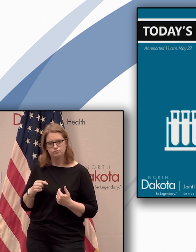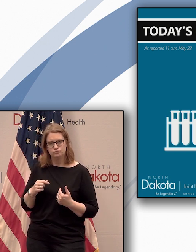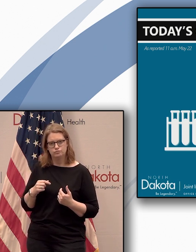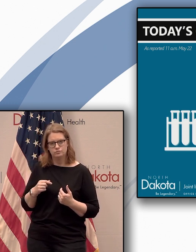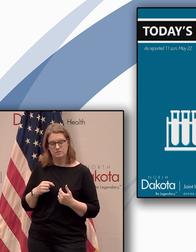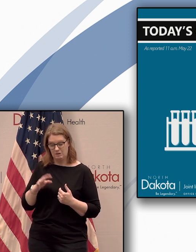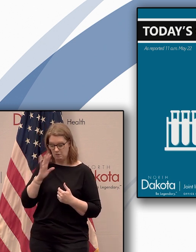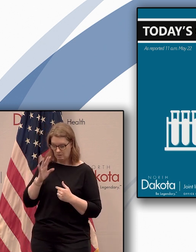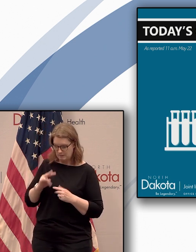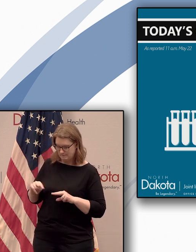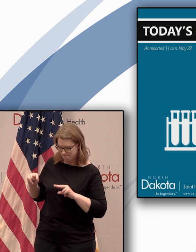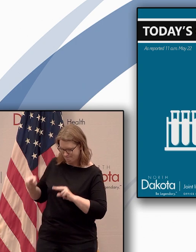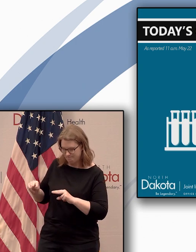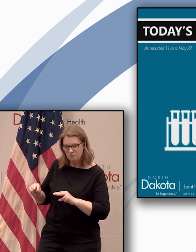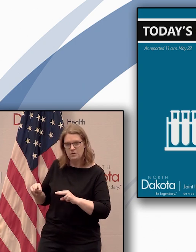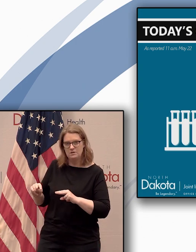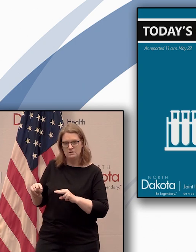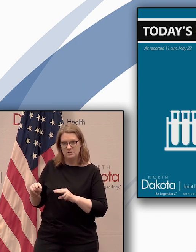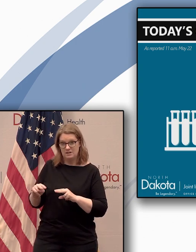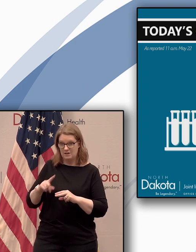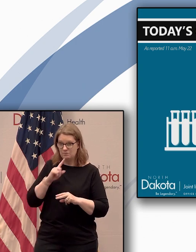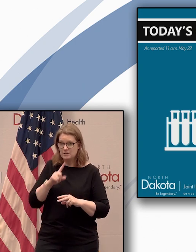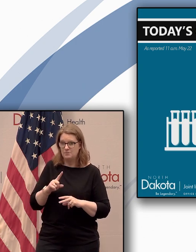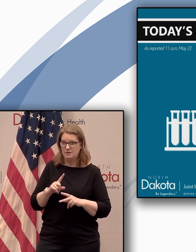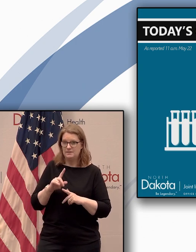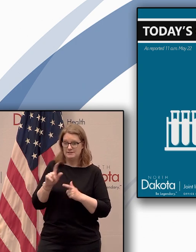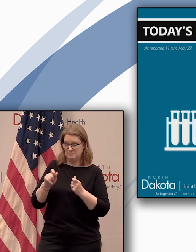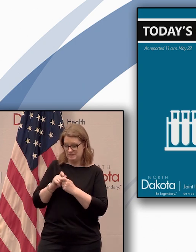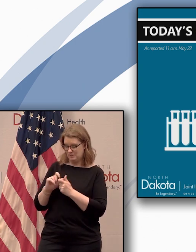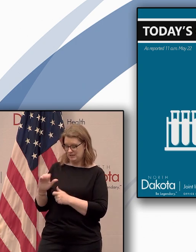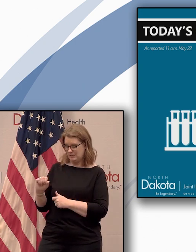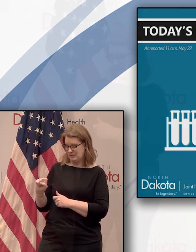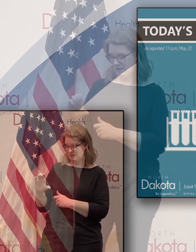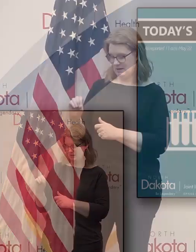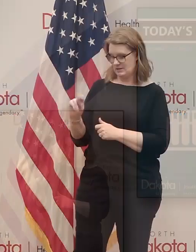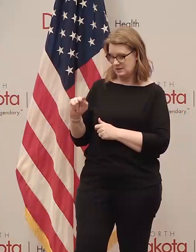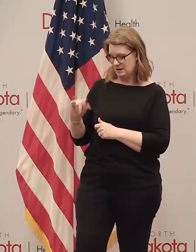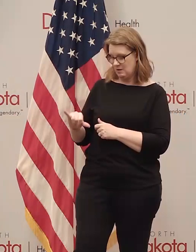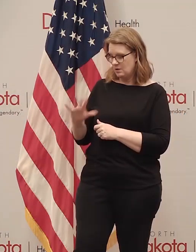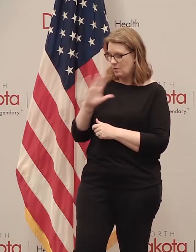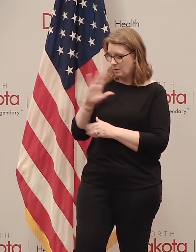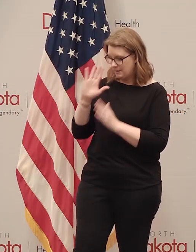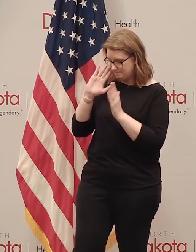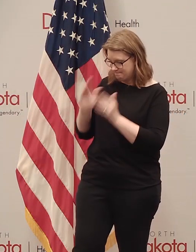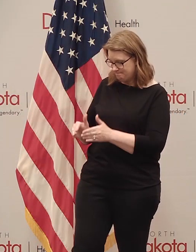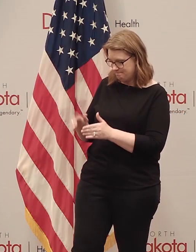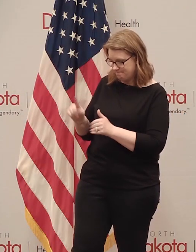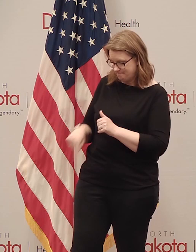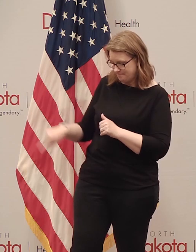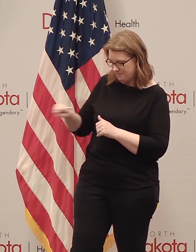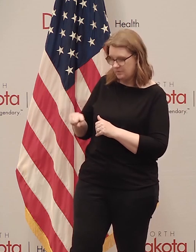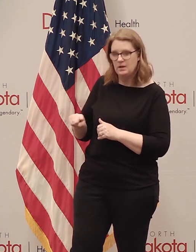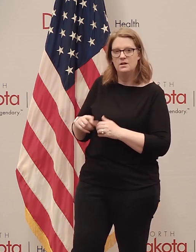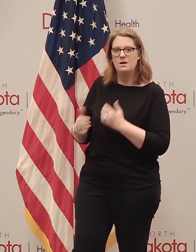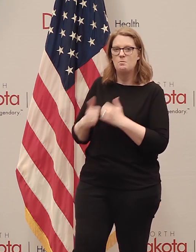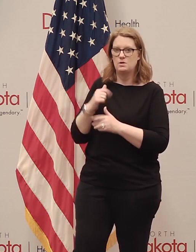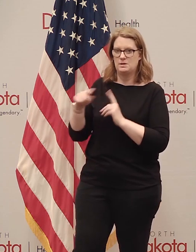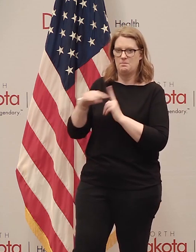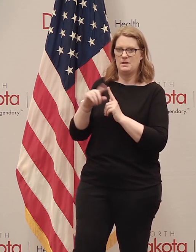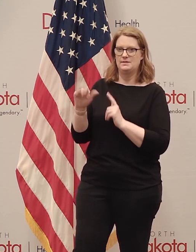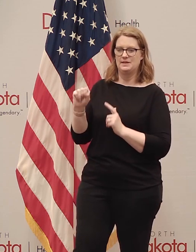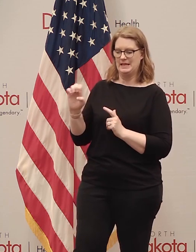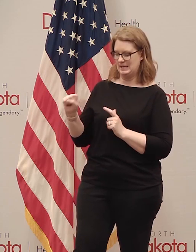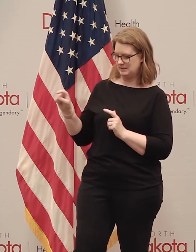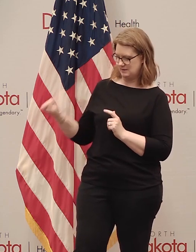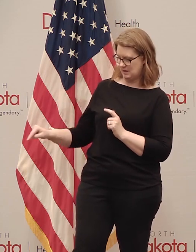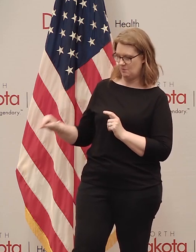on guard and vigilant across the state, but particularly in Cass County, which represents the majority of our positive cases at